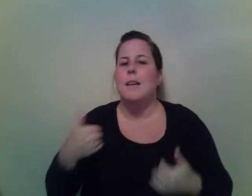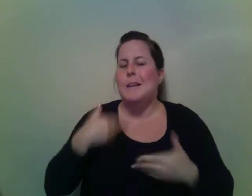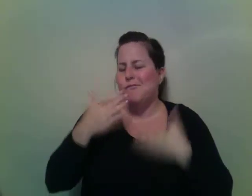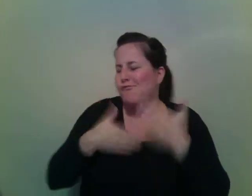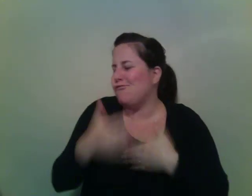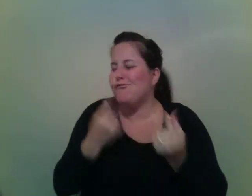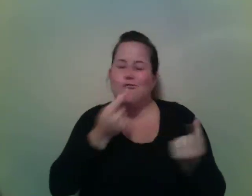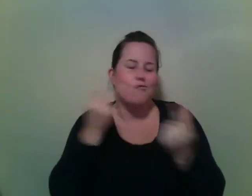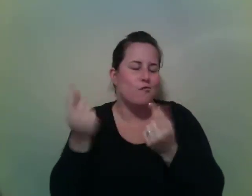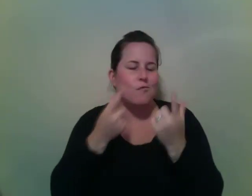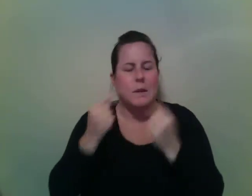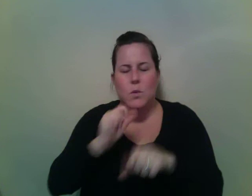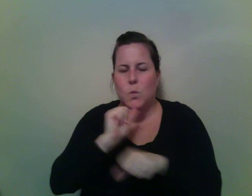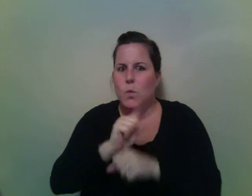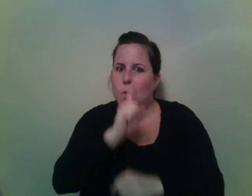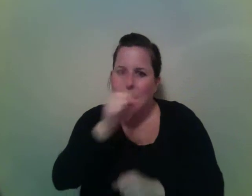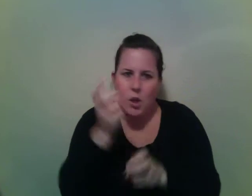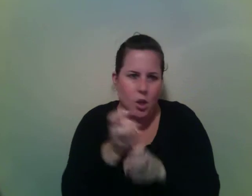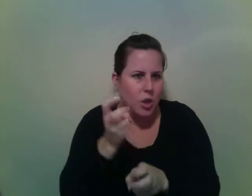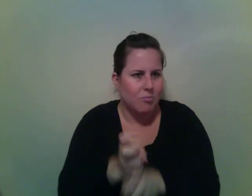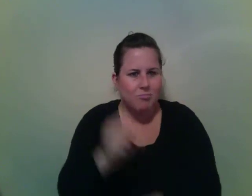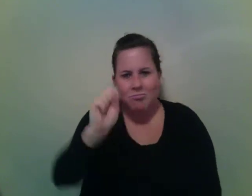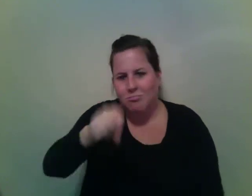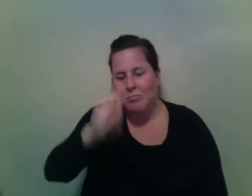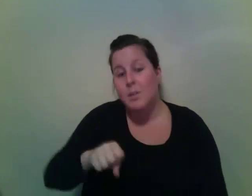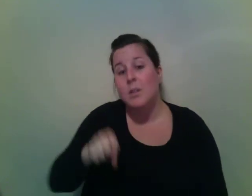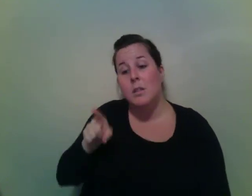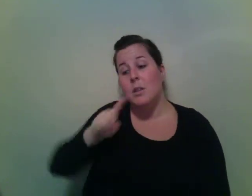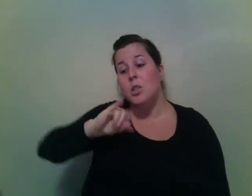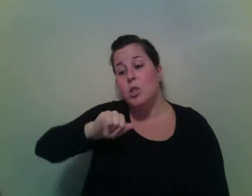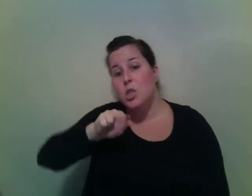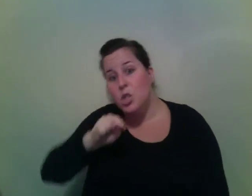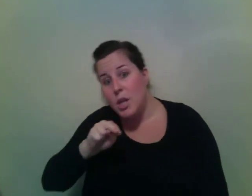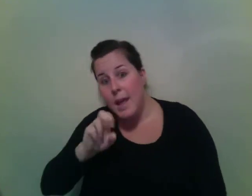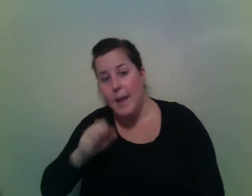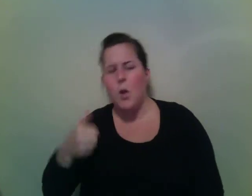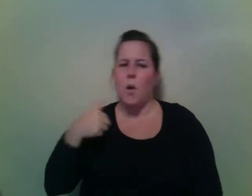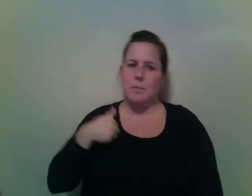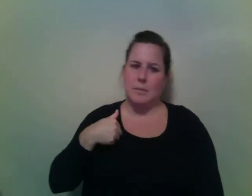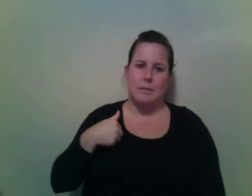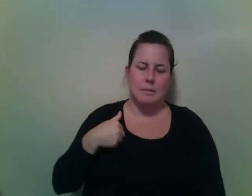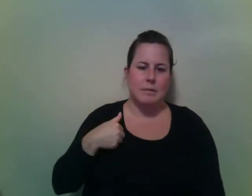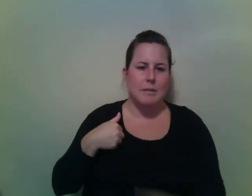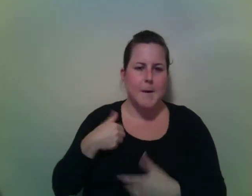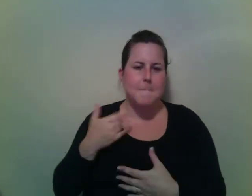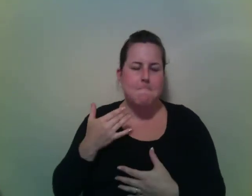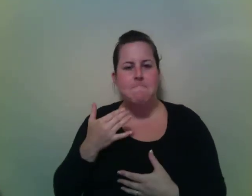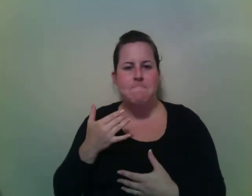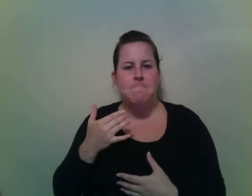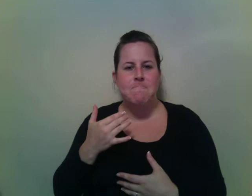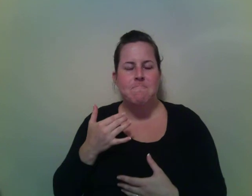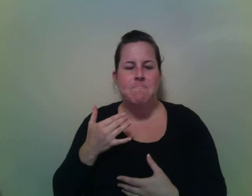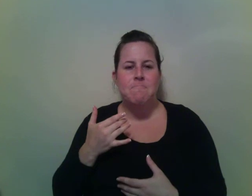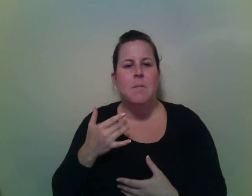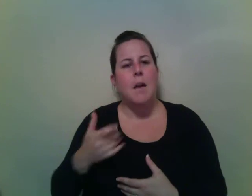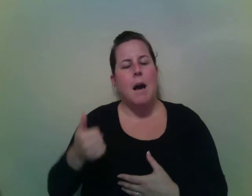now, and he's working really hard. And so Jane, or me, I have just had some people that I'm going to sign up.